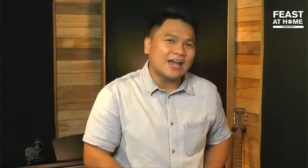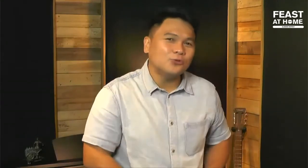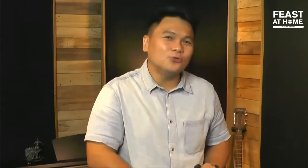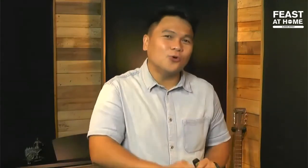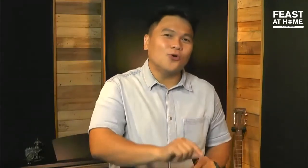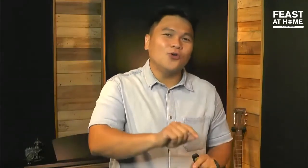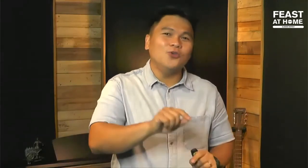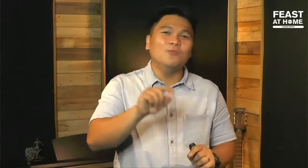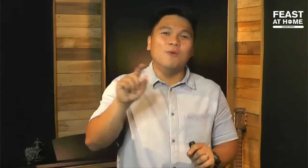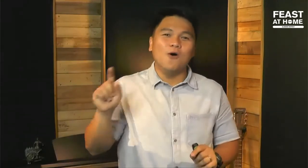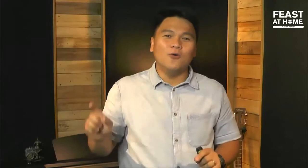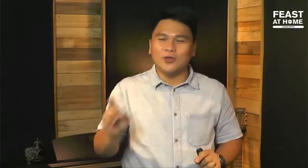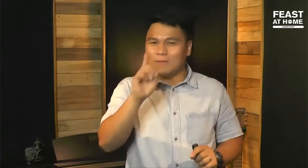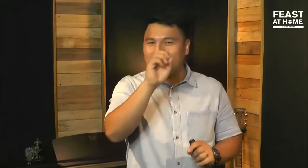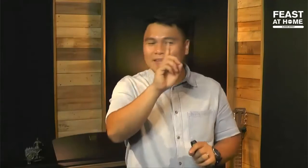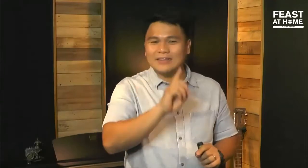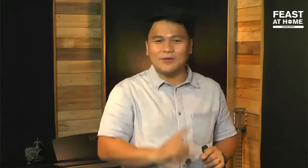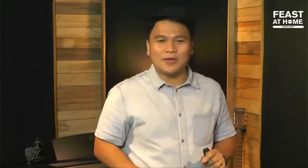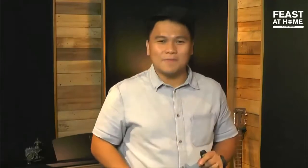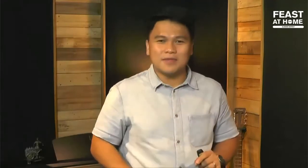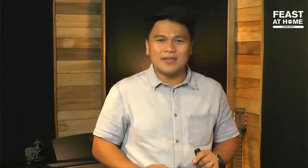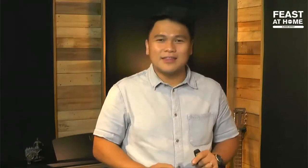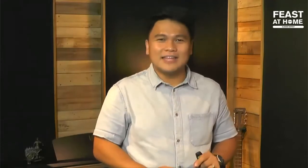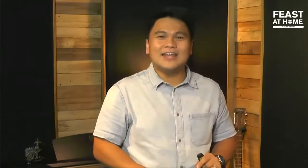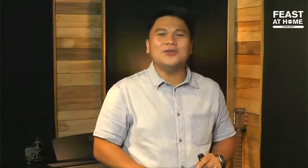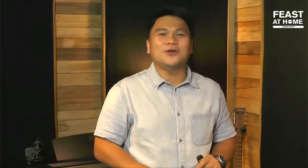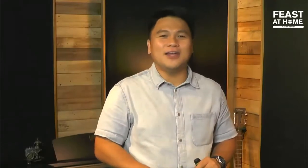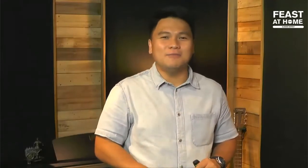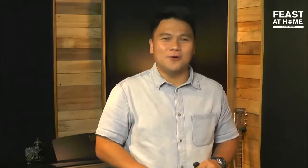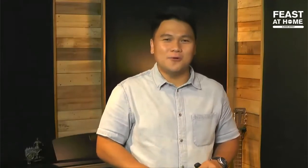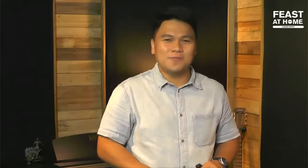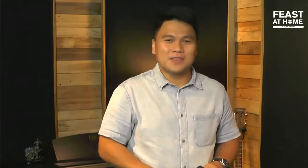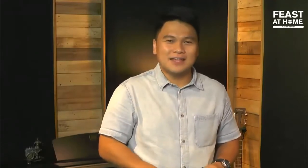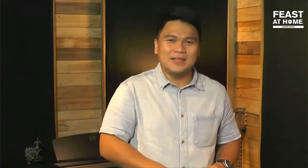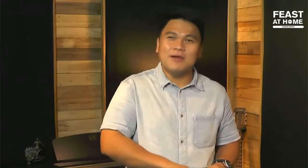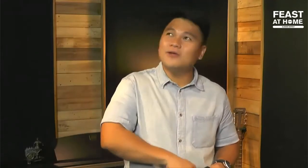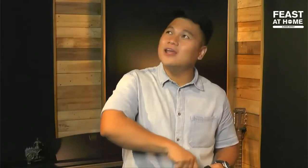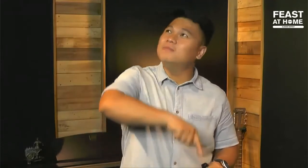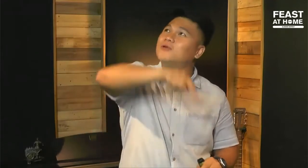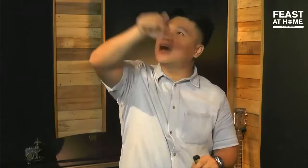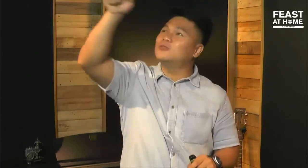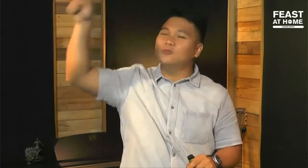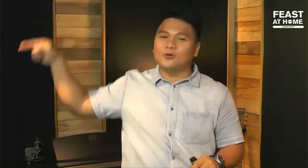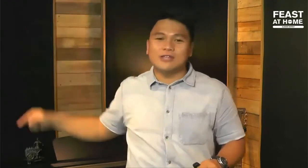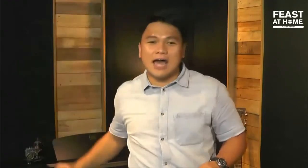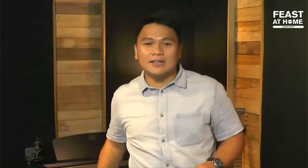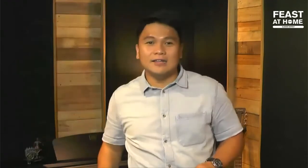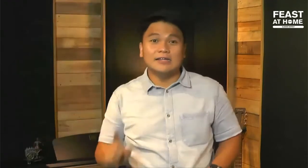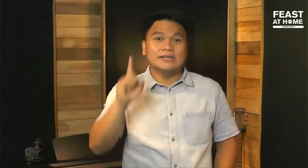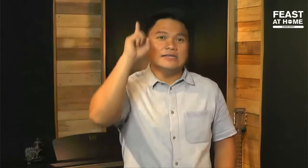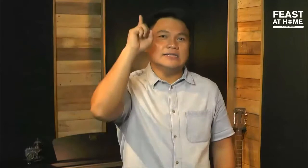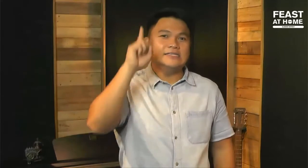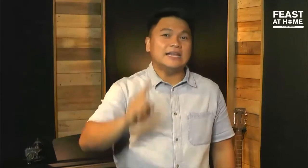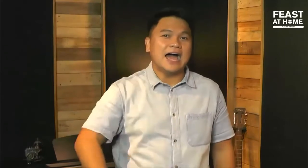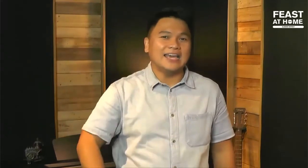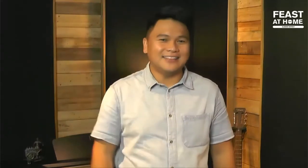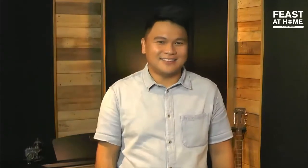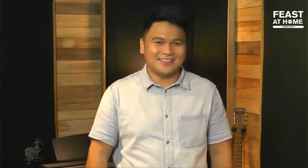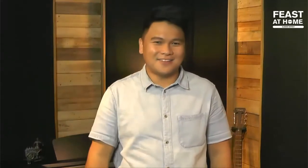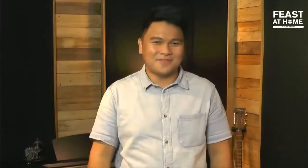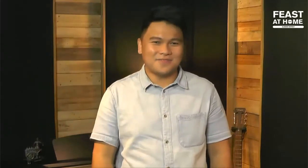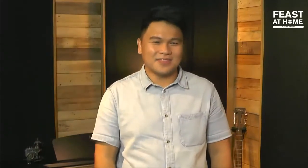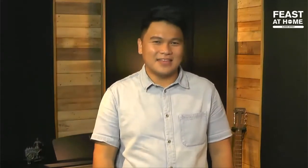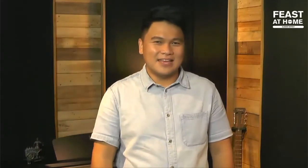saan nakatutok yung bow? Yun ang magandang tanong eh. Tingnan niyo yung rainbow. Di ba yung rainbow nakatutok saan? Sa